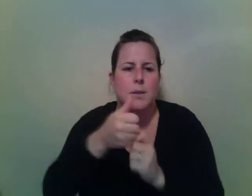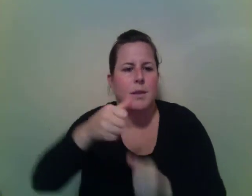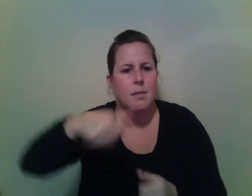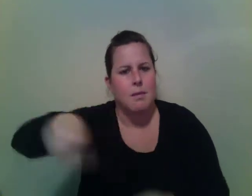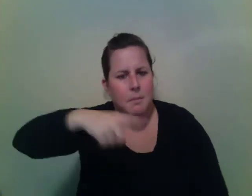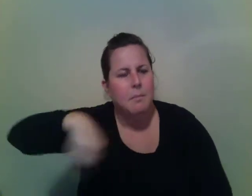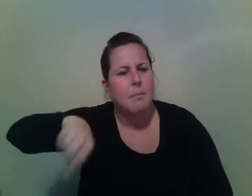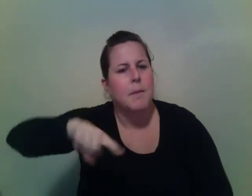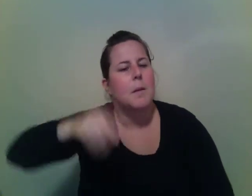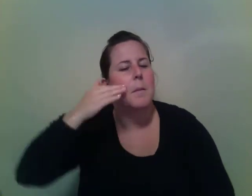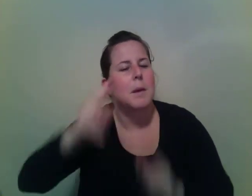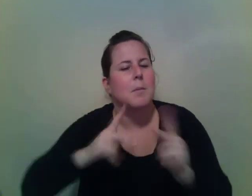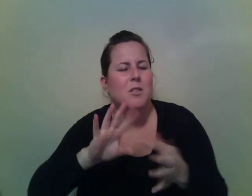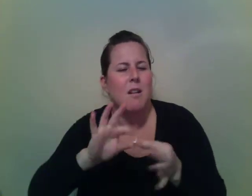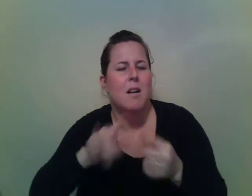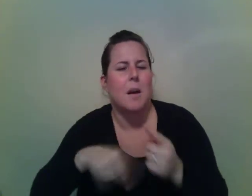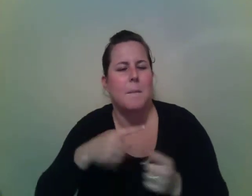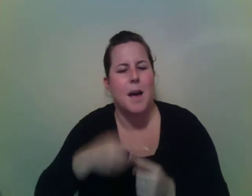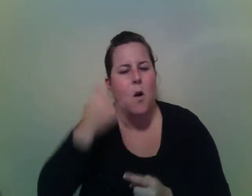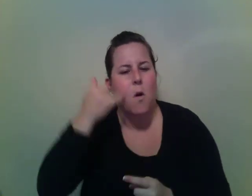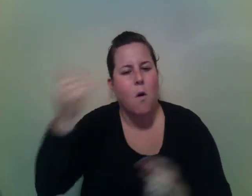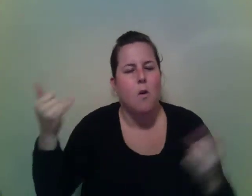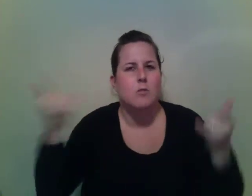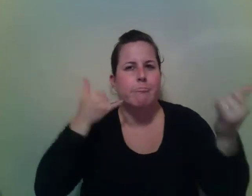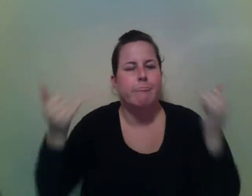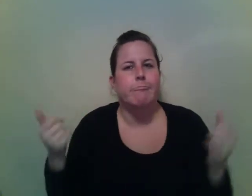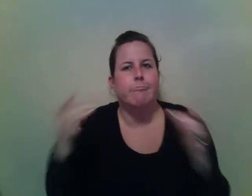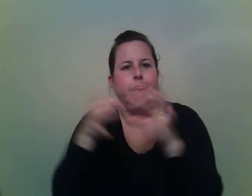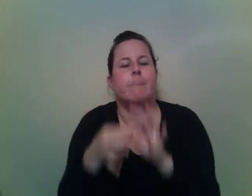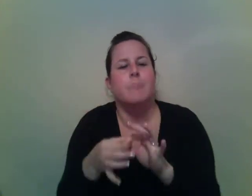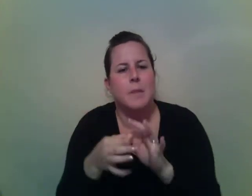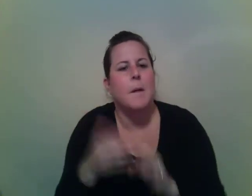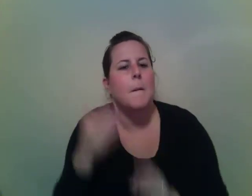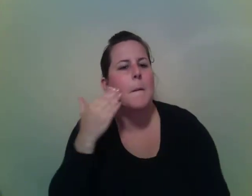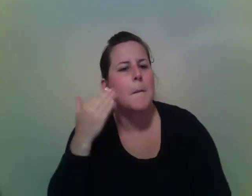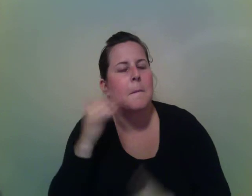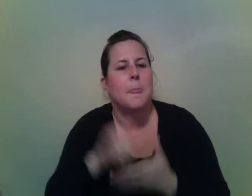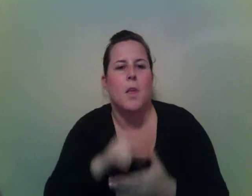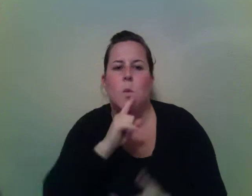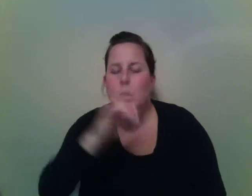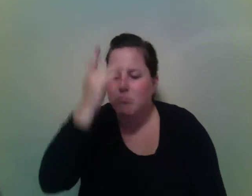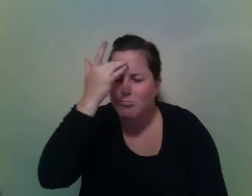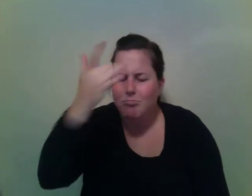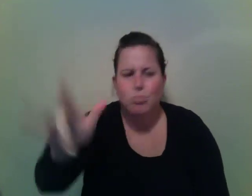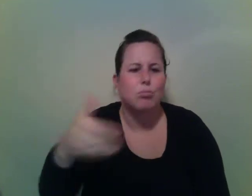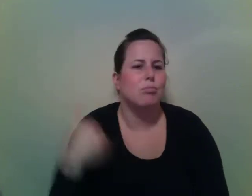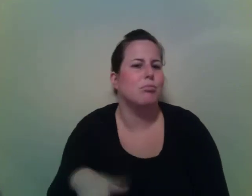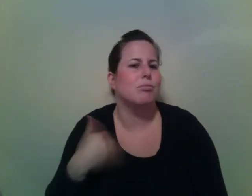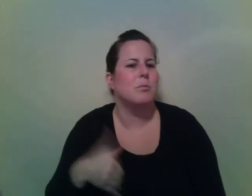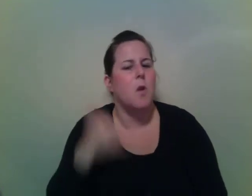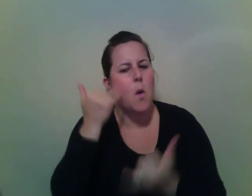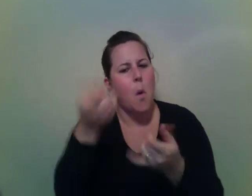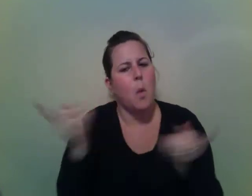about these care calls, like Melissa Pepping talked about care calls, and I think it's brilliant. Call these people, especially if you don't know them.